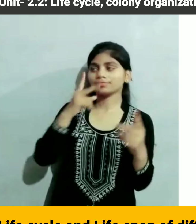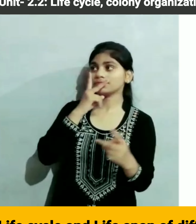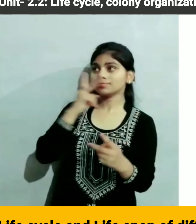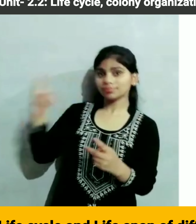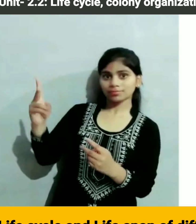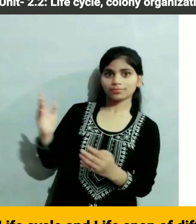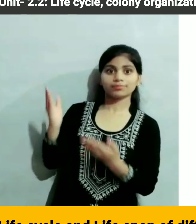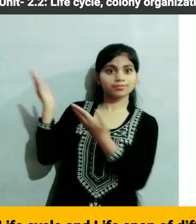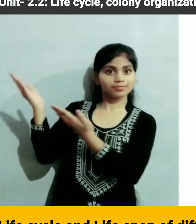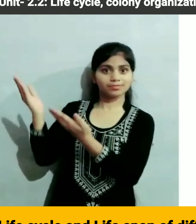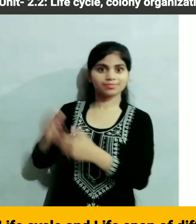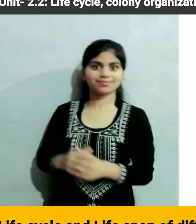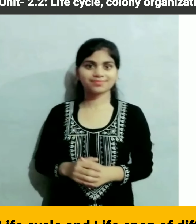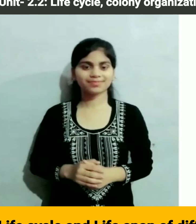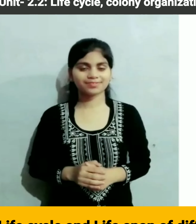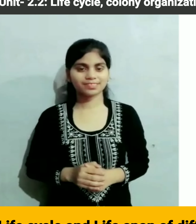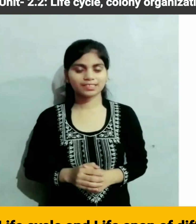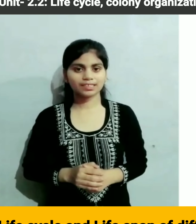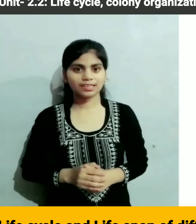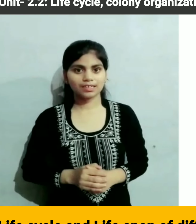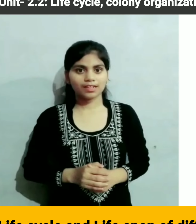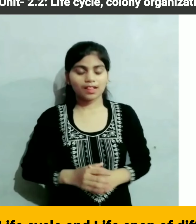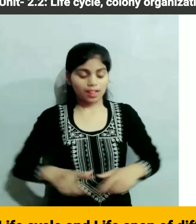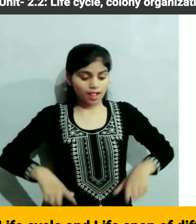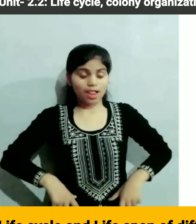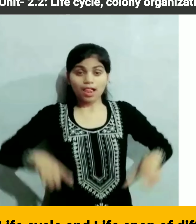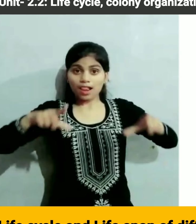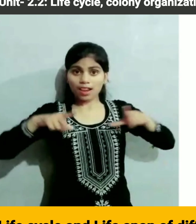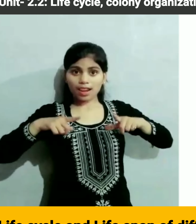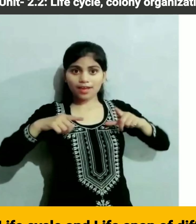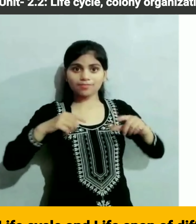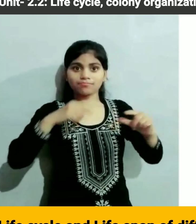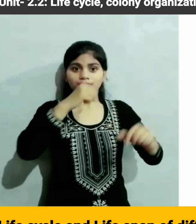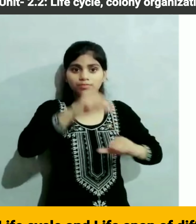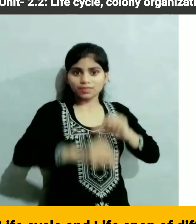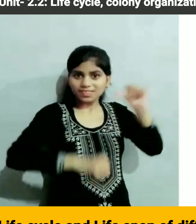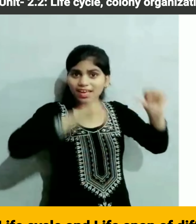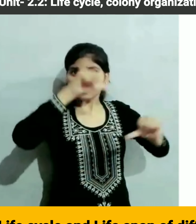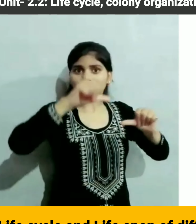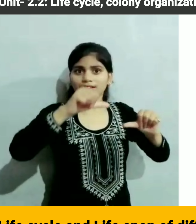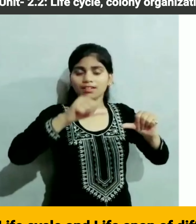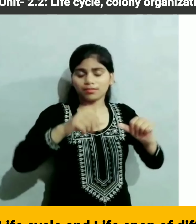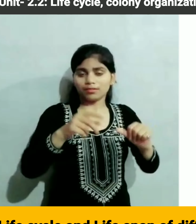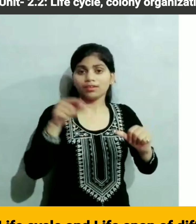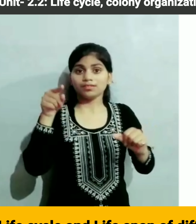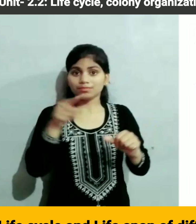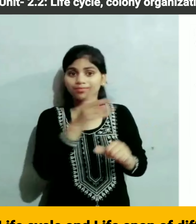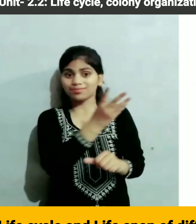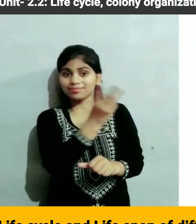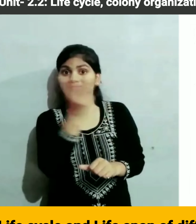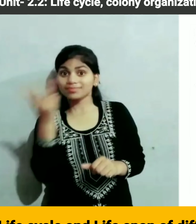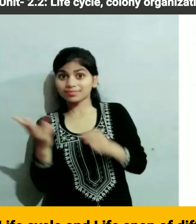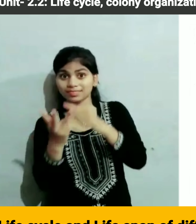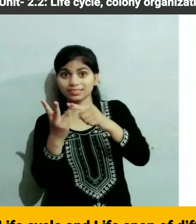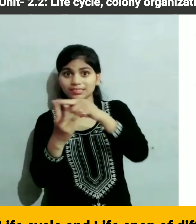Life cycle and lifespan of different types of bees in Apis mellifera